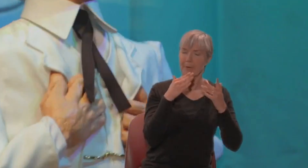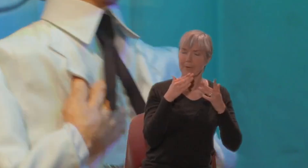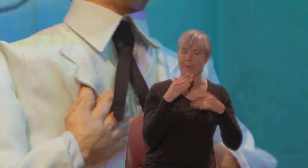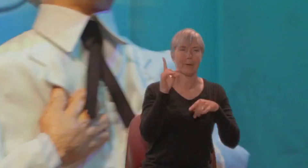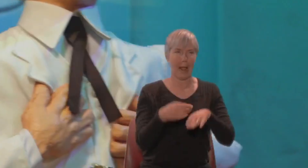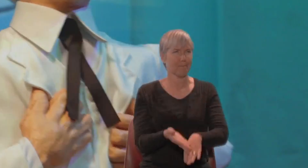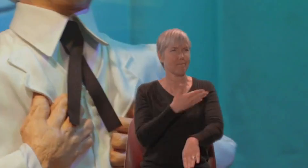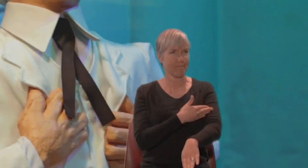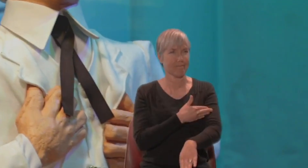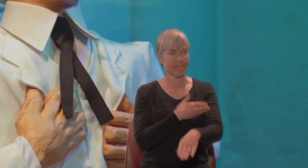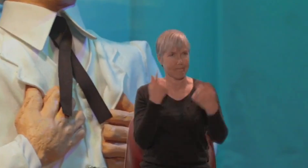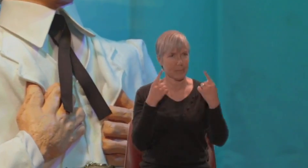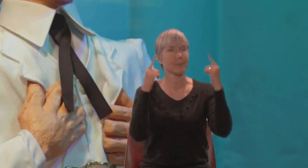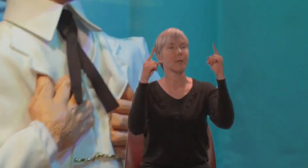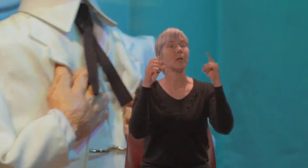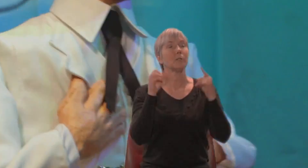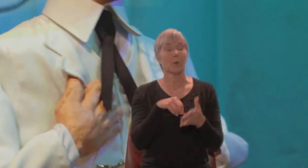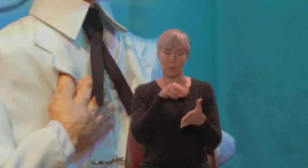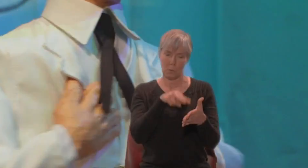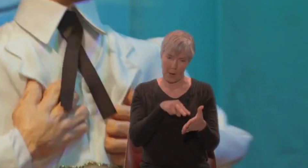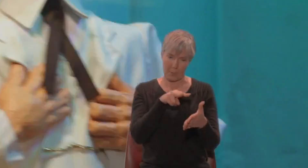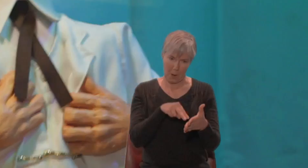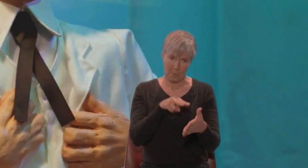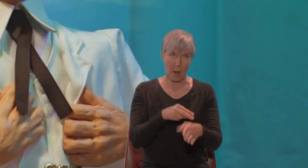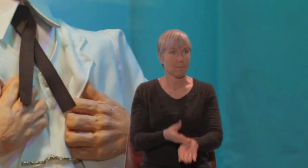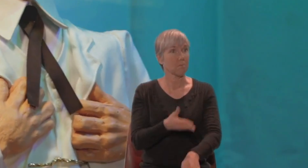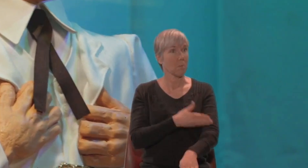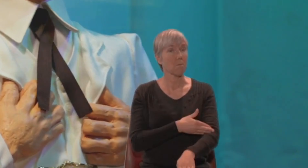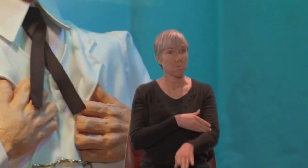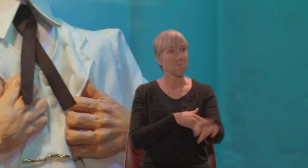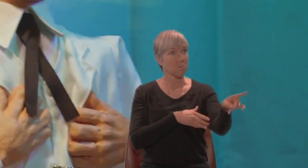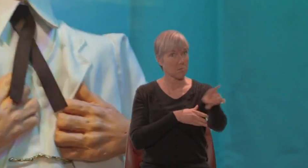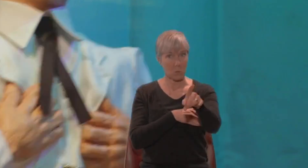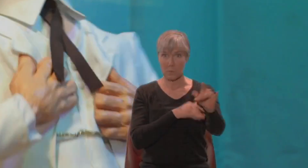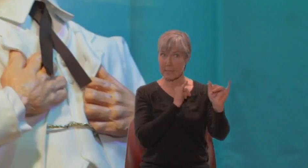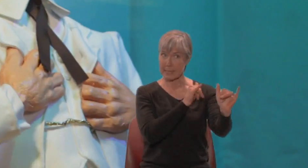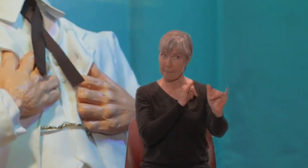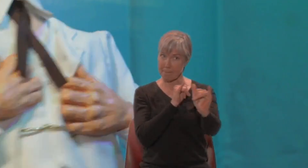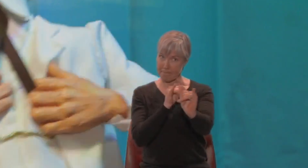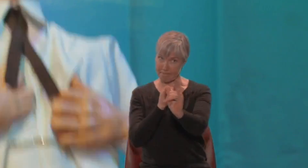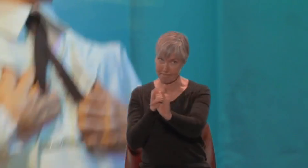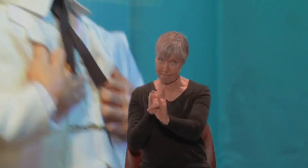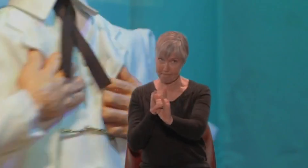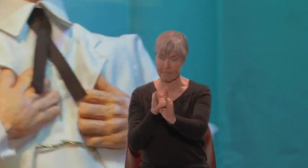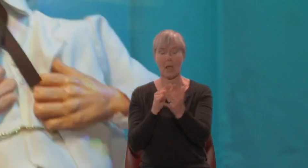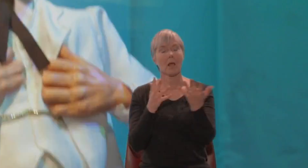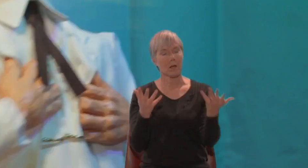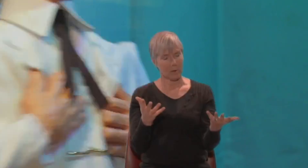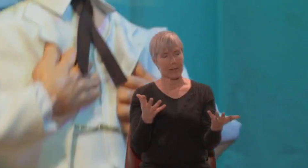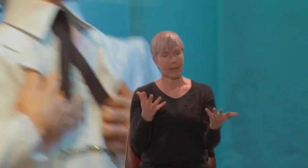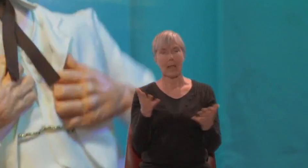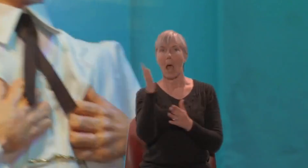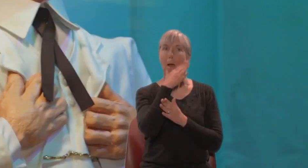and did well for himself. You can do the same. Best to start with the finest